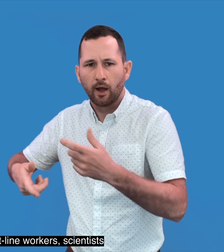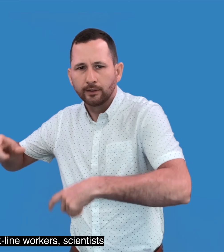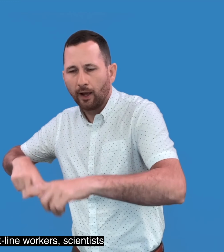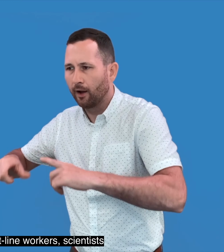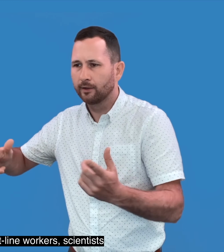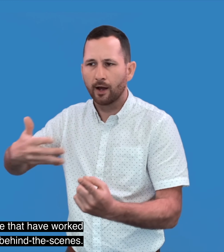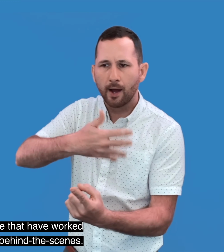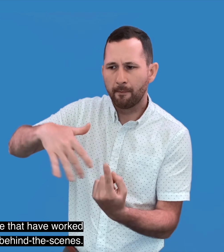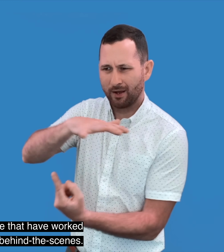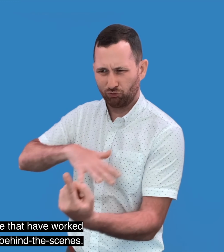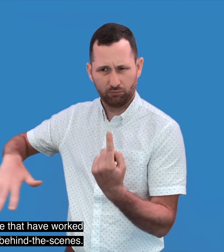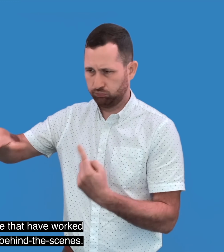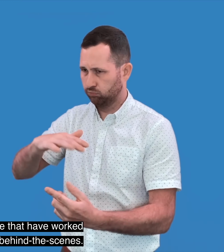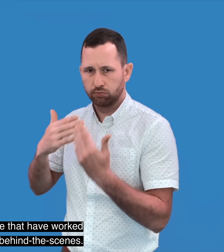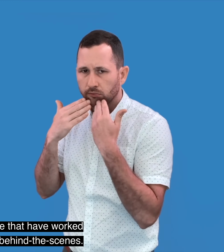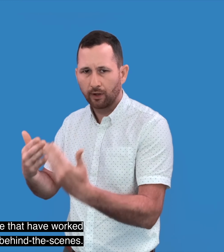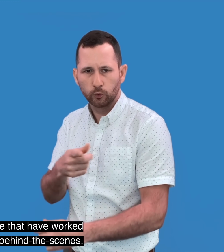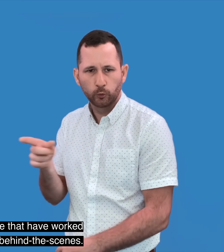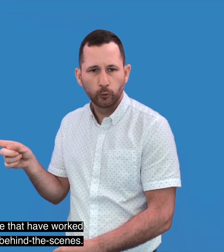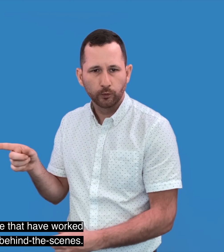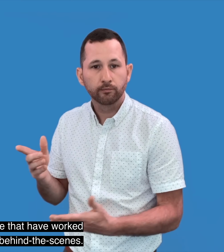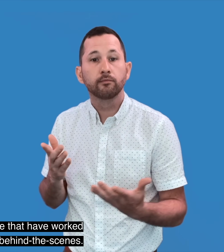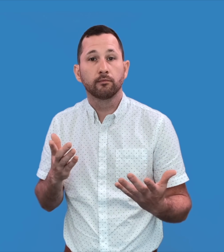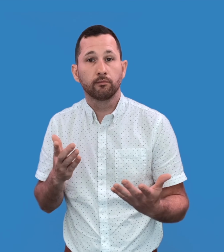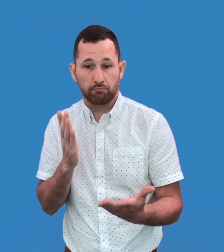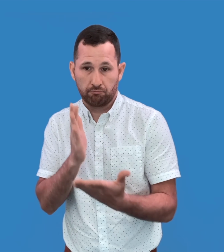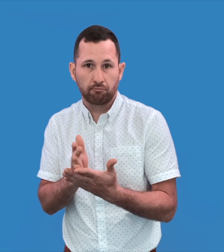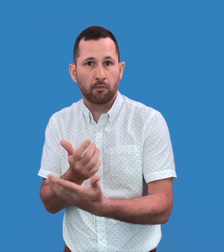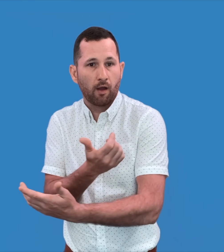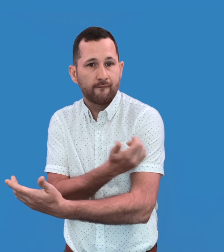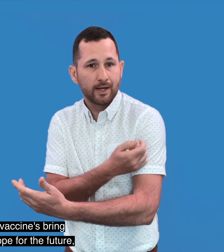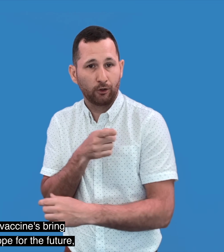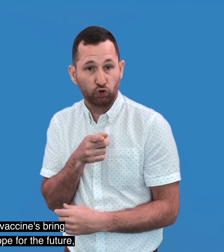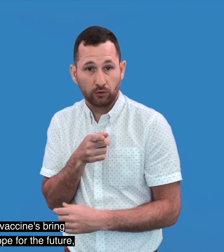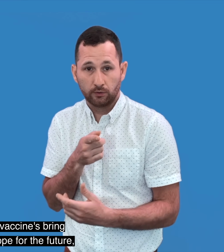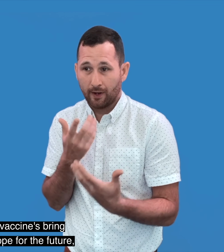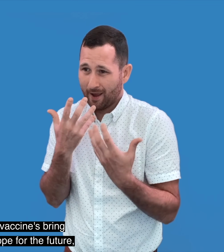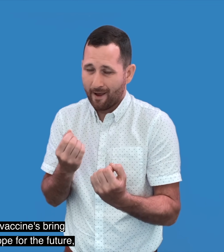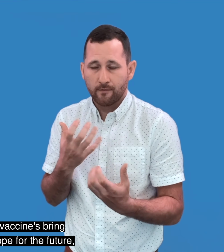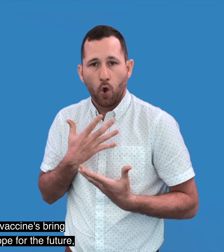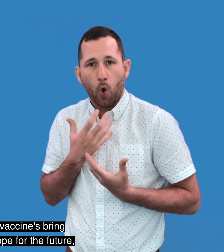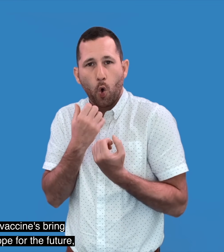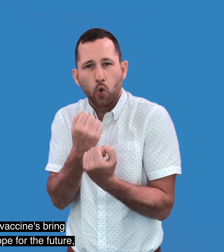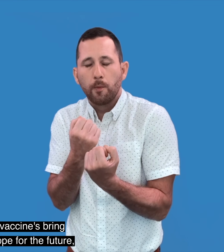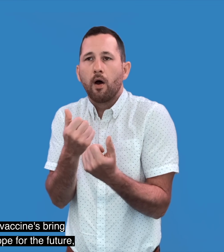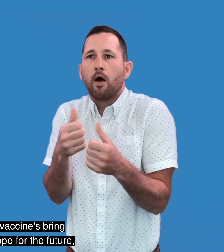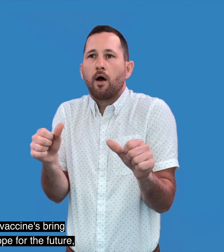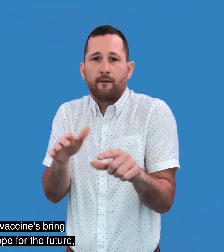scientists, and those who have worked tirelessly behind the scenes. The vaccines bring clear hope for the future,